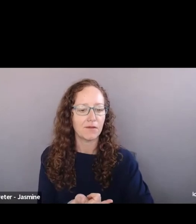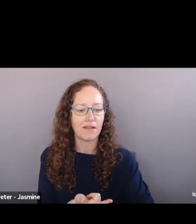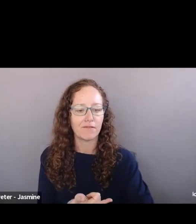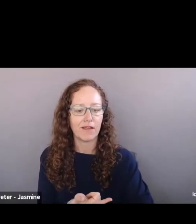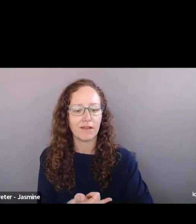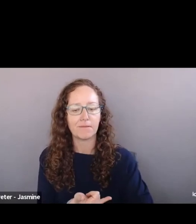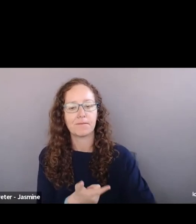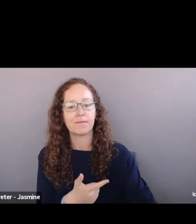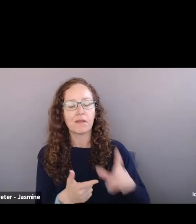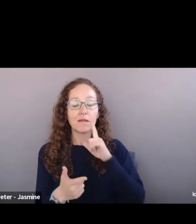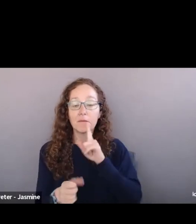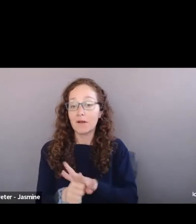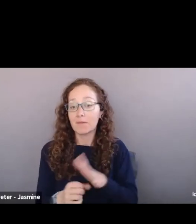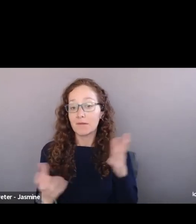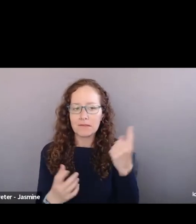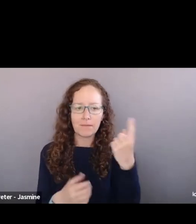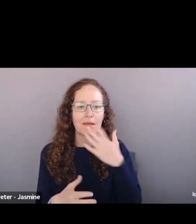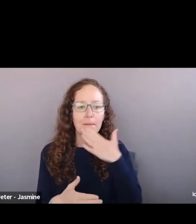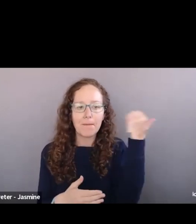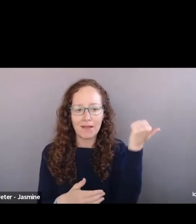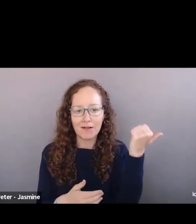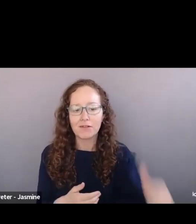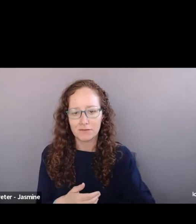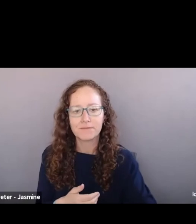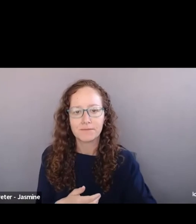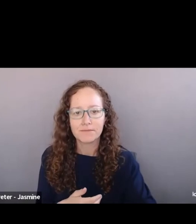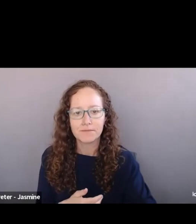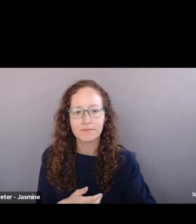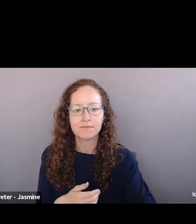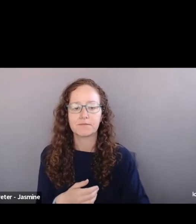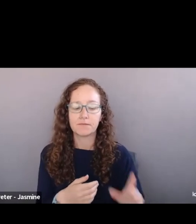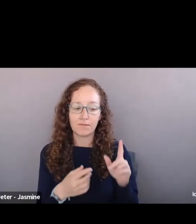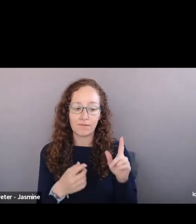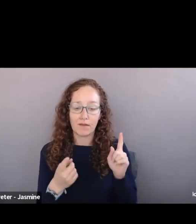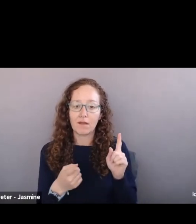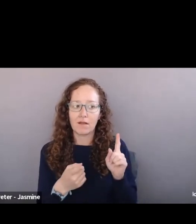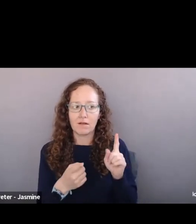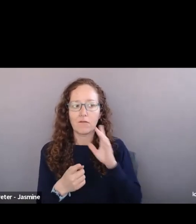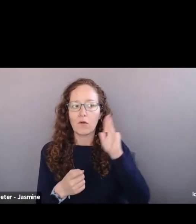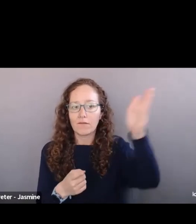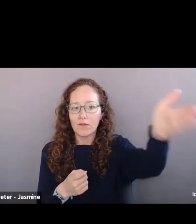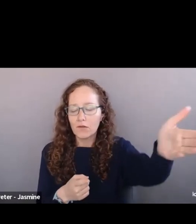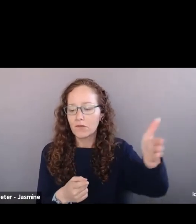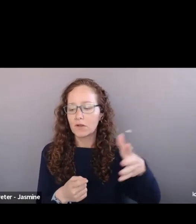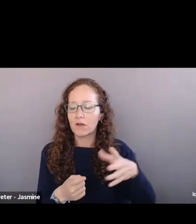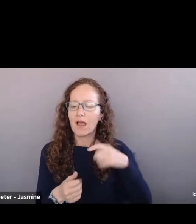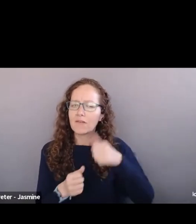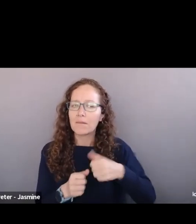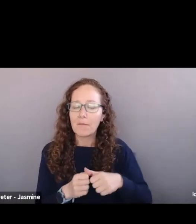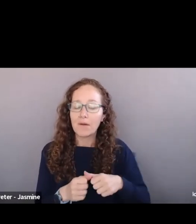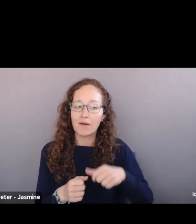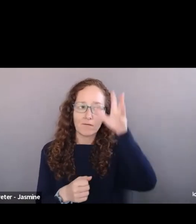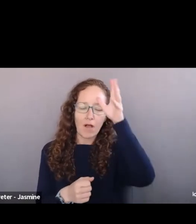finished. I sat next to my father while he was on the phone call, and he kept repeating